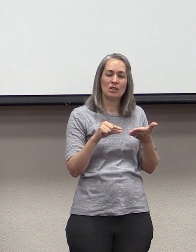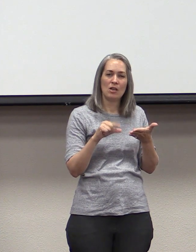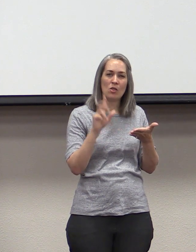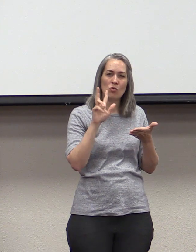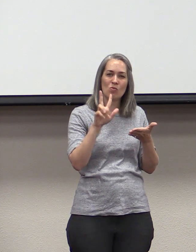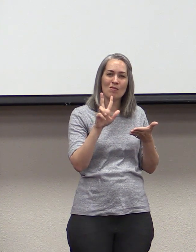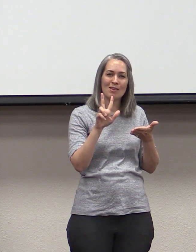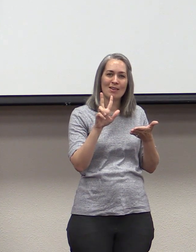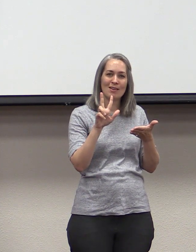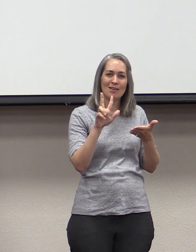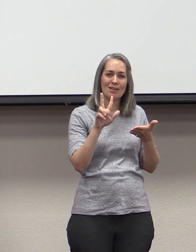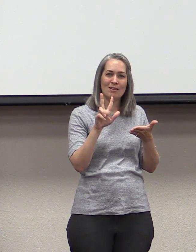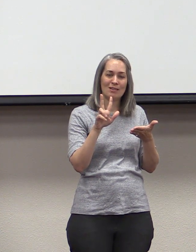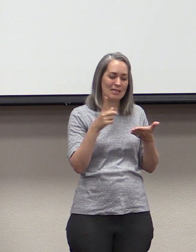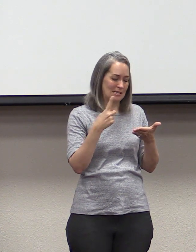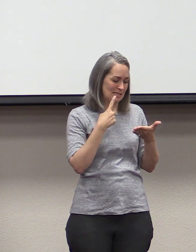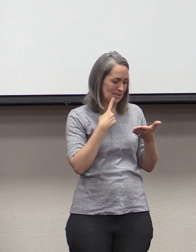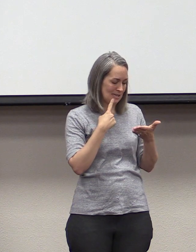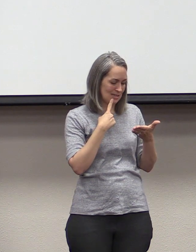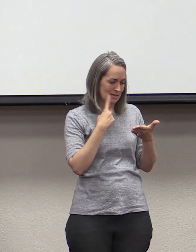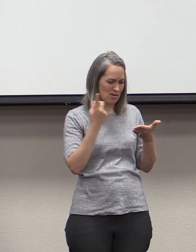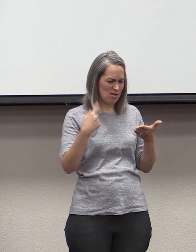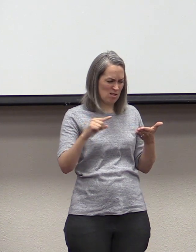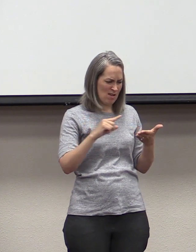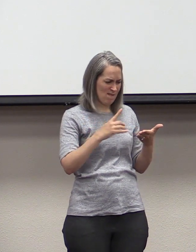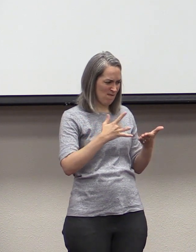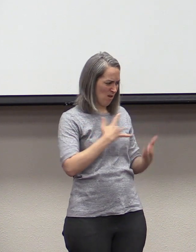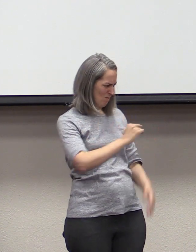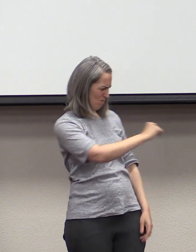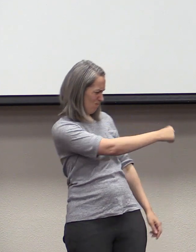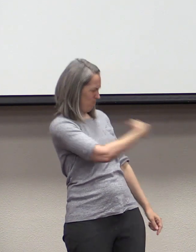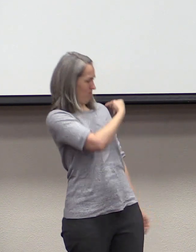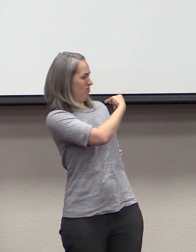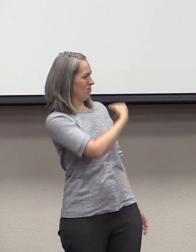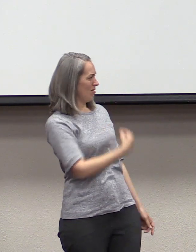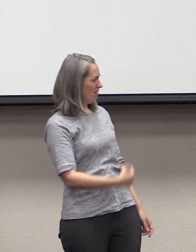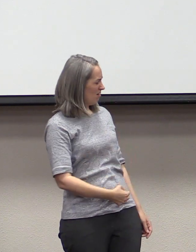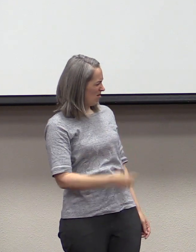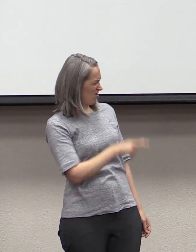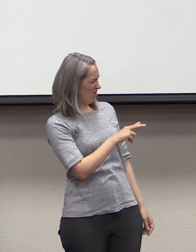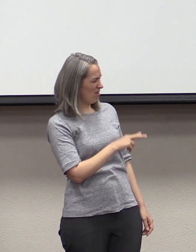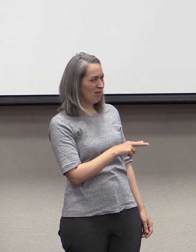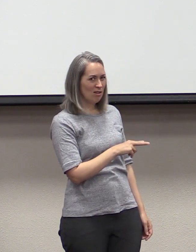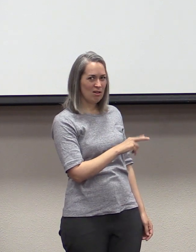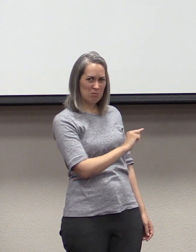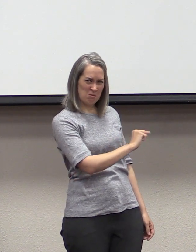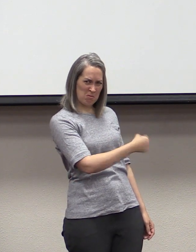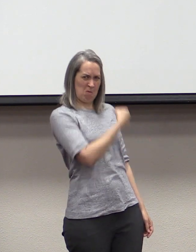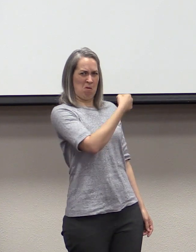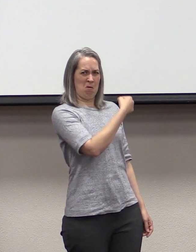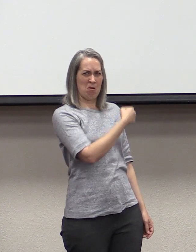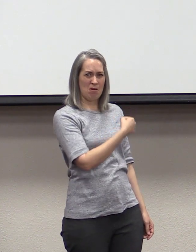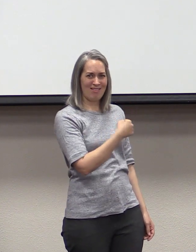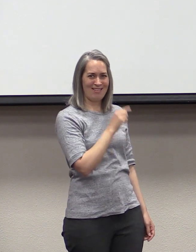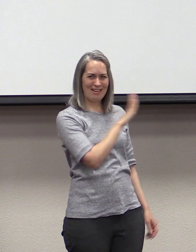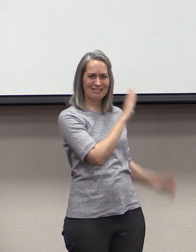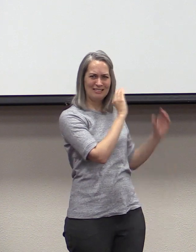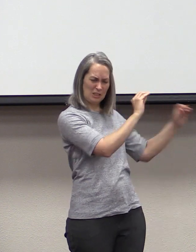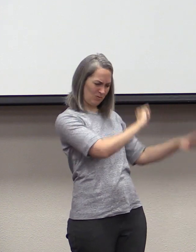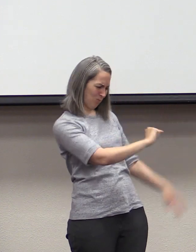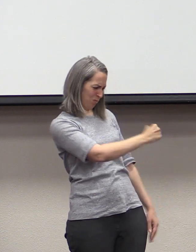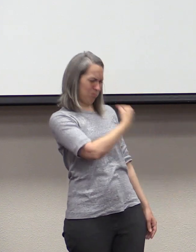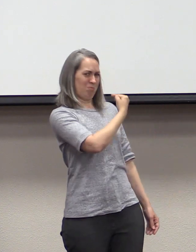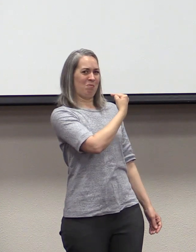3, it says they took offense at him. They took offense at his teaching. The